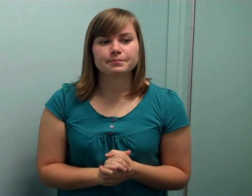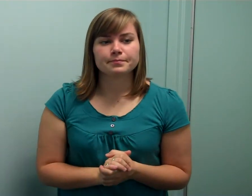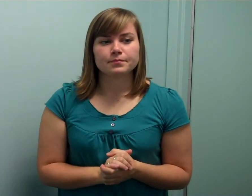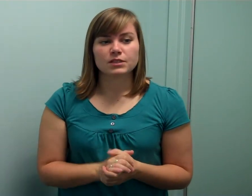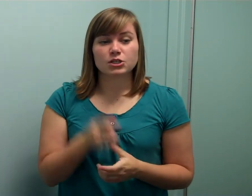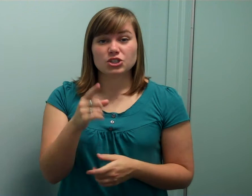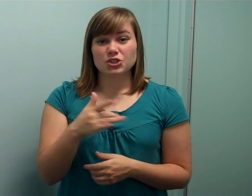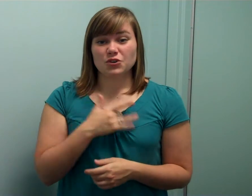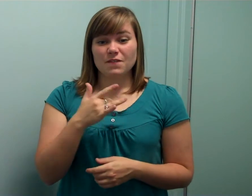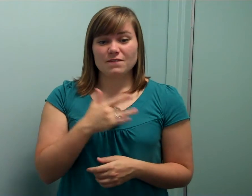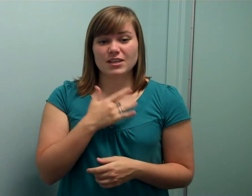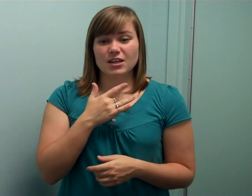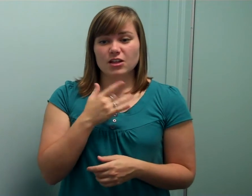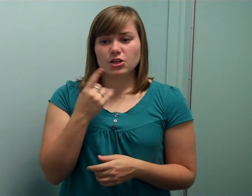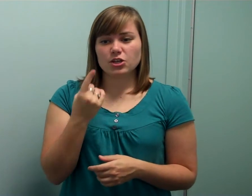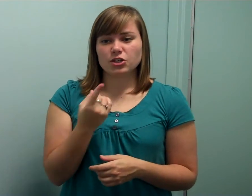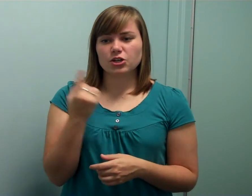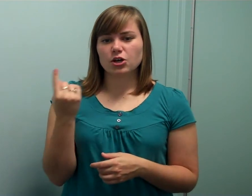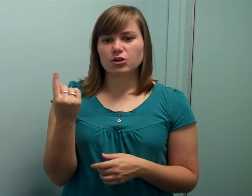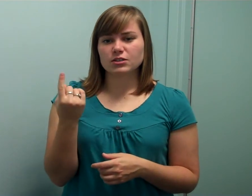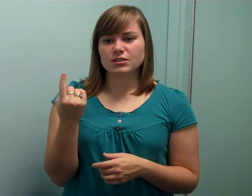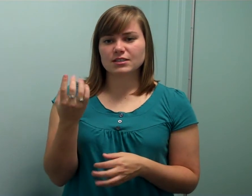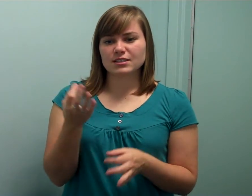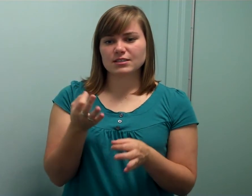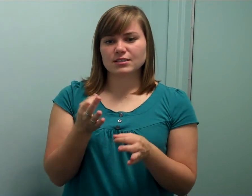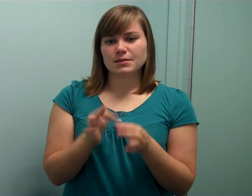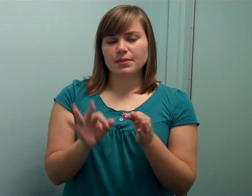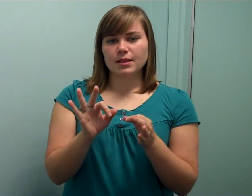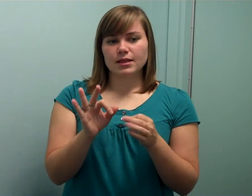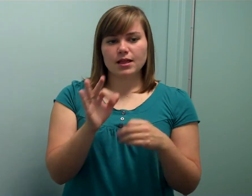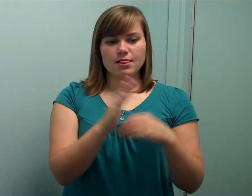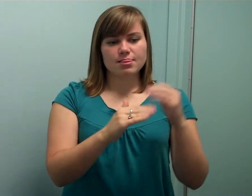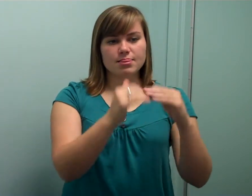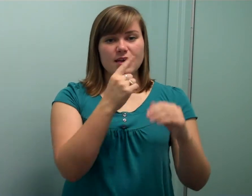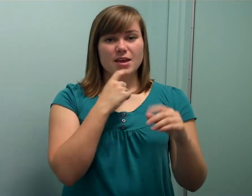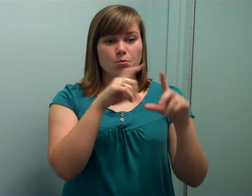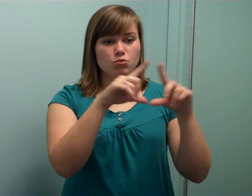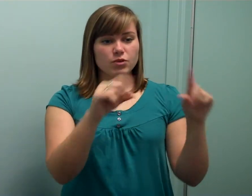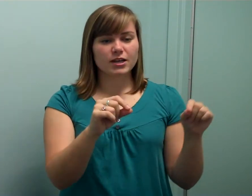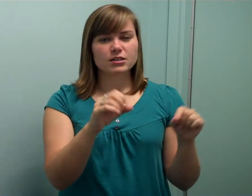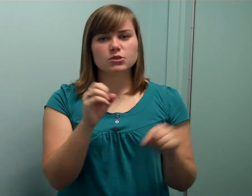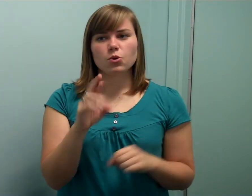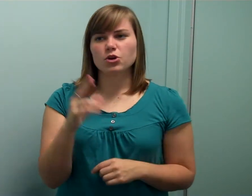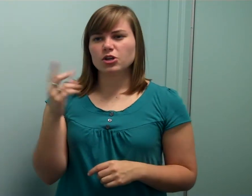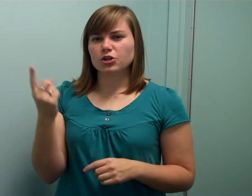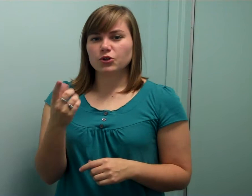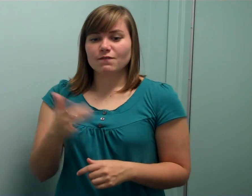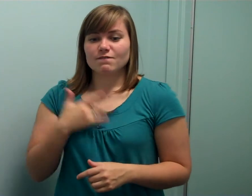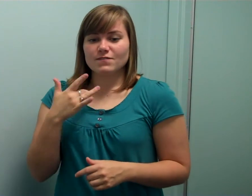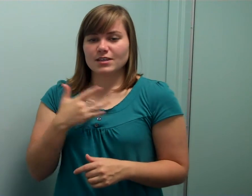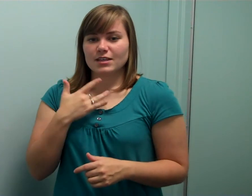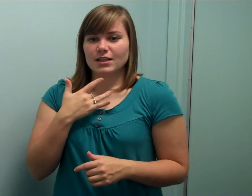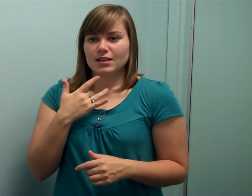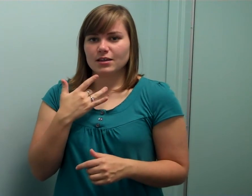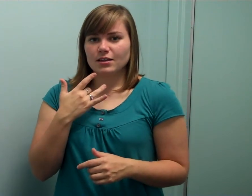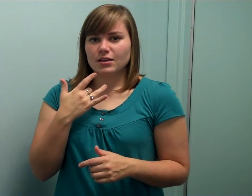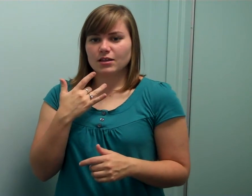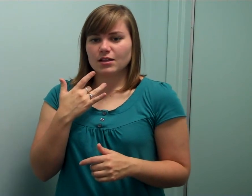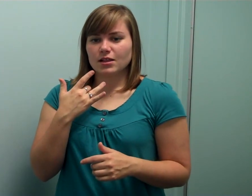you feel as though you simply laid bricks? Or do you retain the original joy and enthusiasm of your life